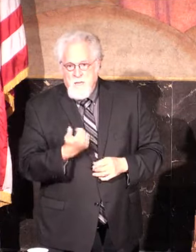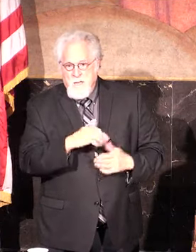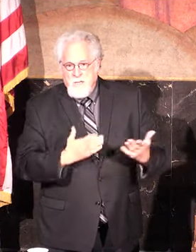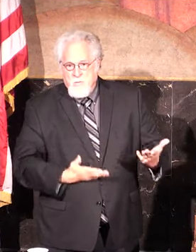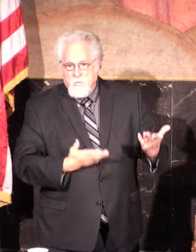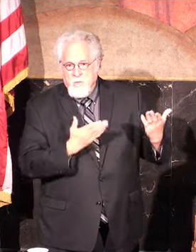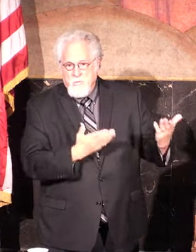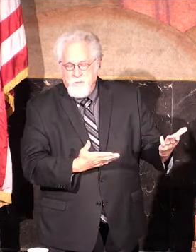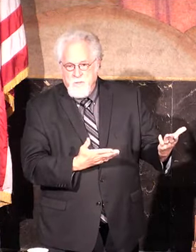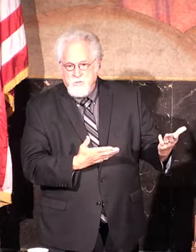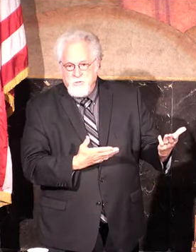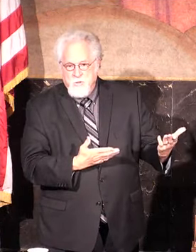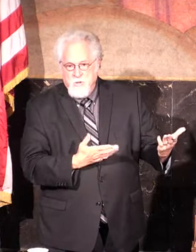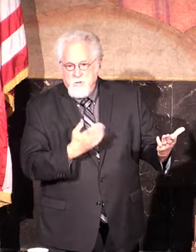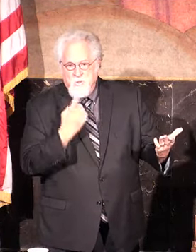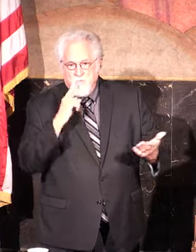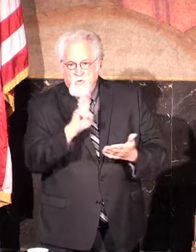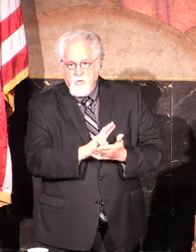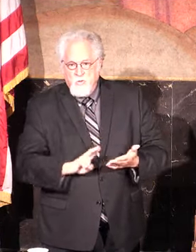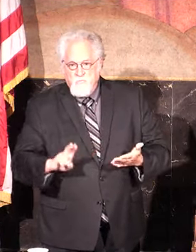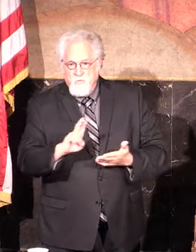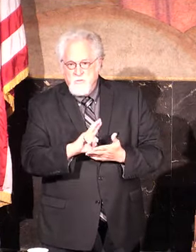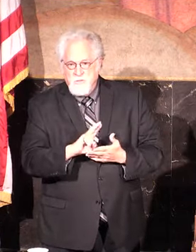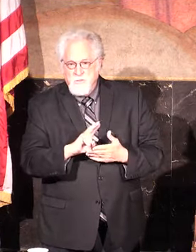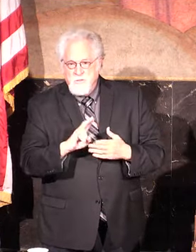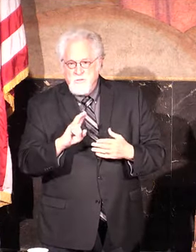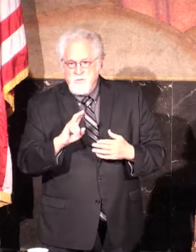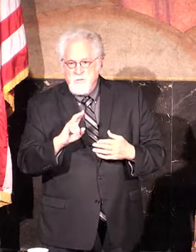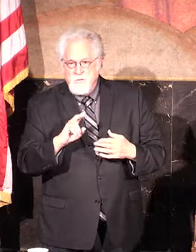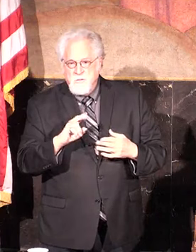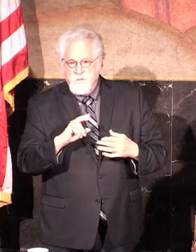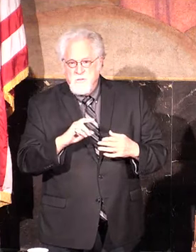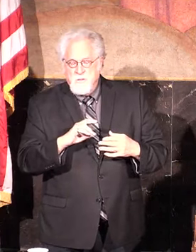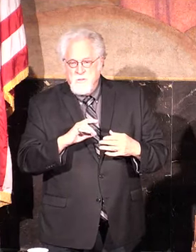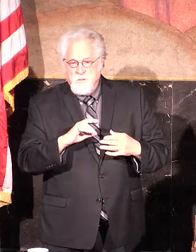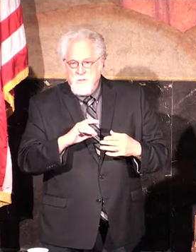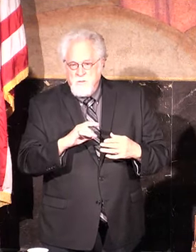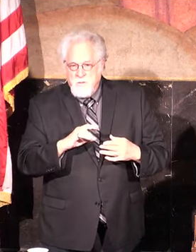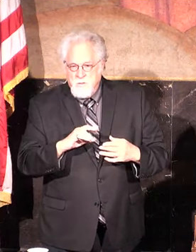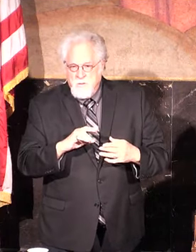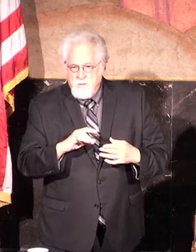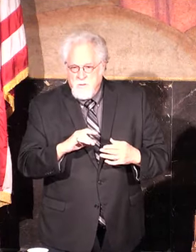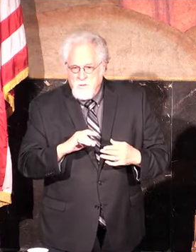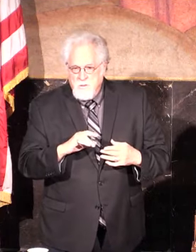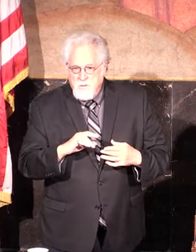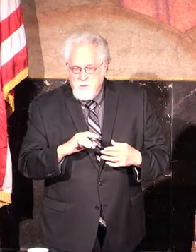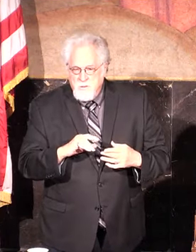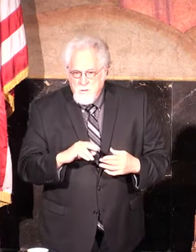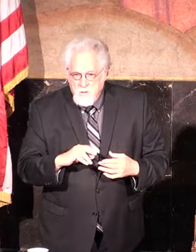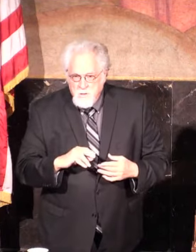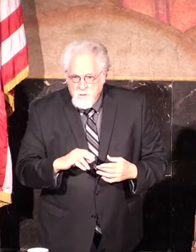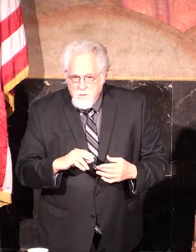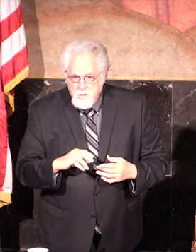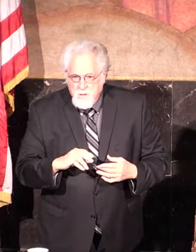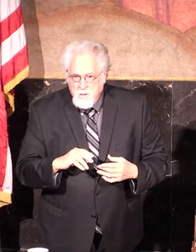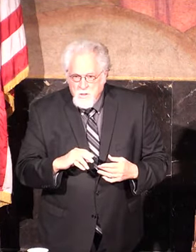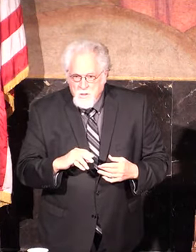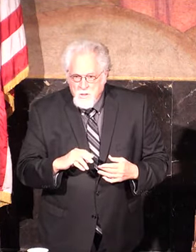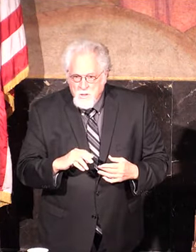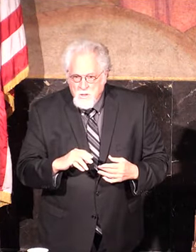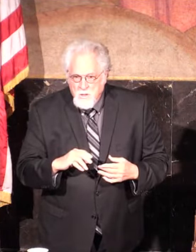Recommendation or protocol for universities in terms of how many cases associated with their campus they have to